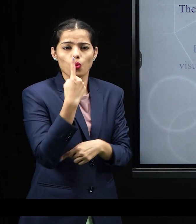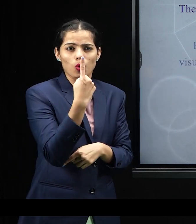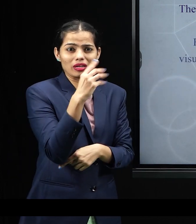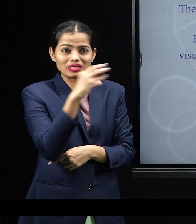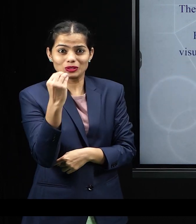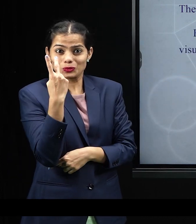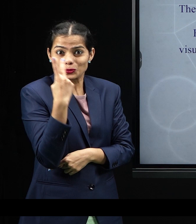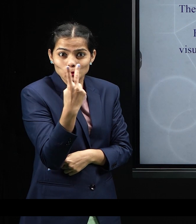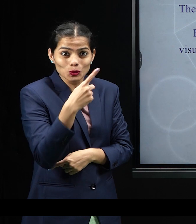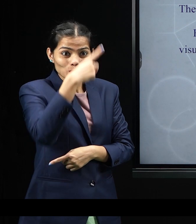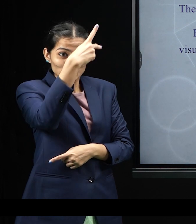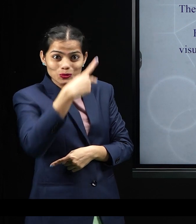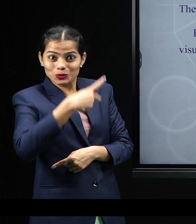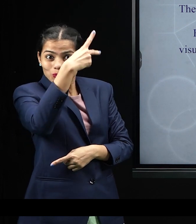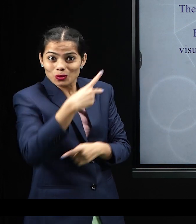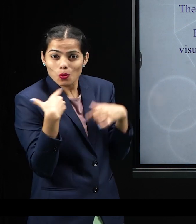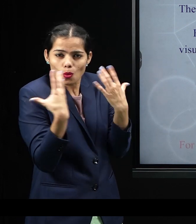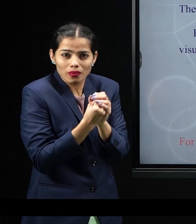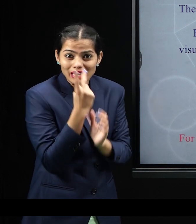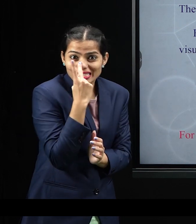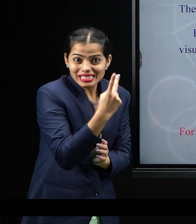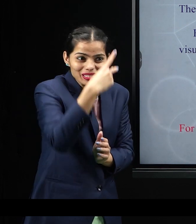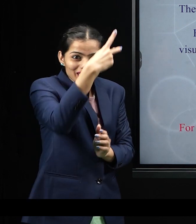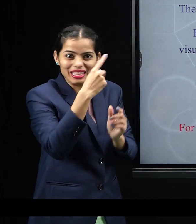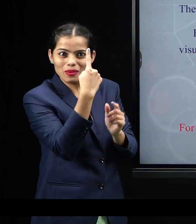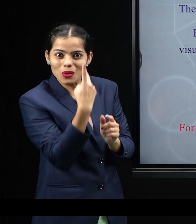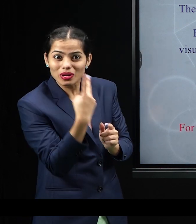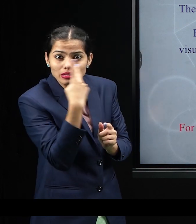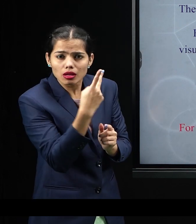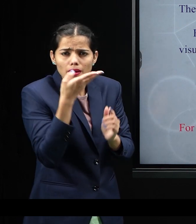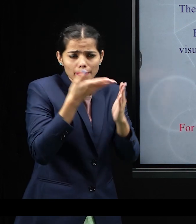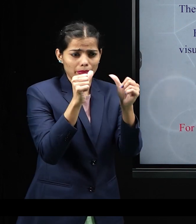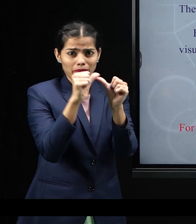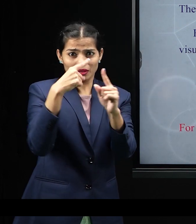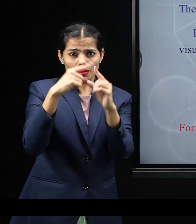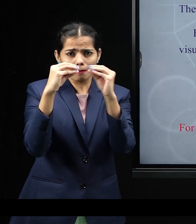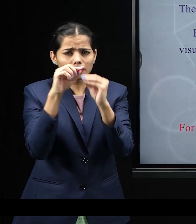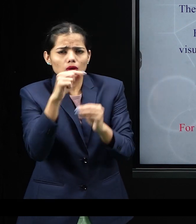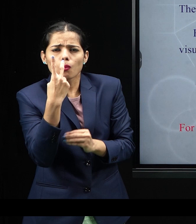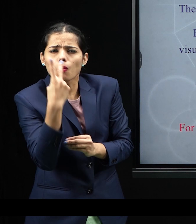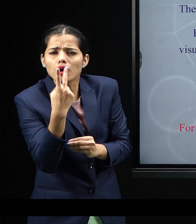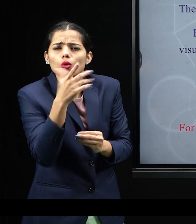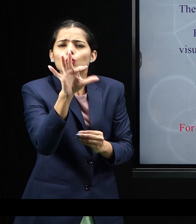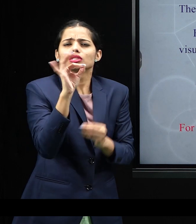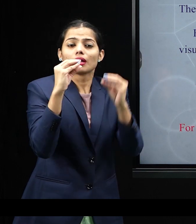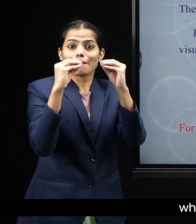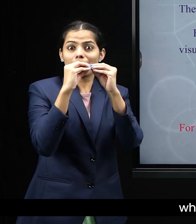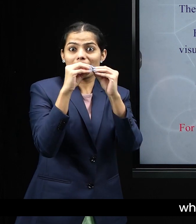From 1 and 2, we see that A greater than A plus B by 2 greater than B, which can